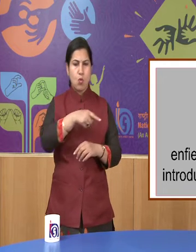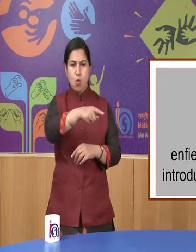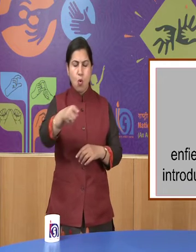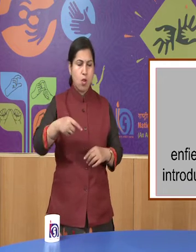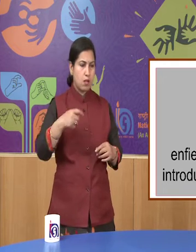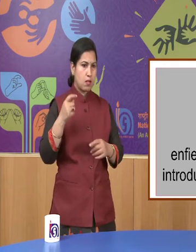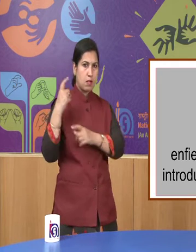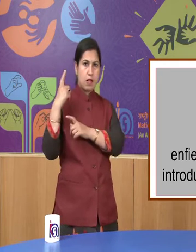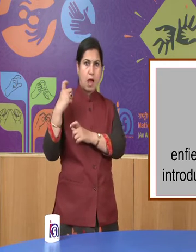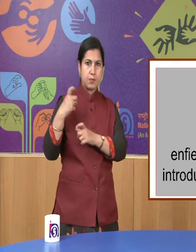cartridge